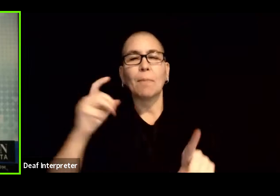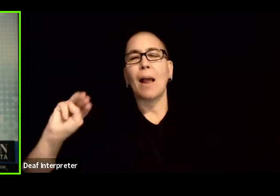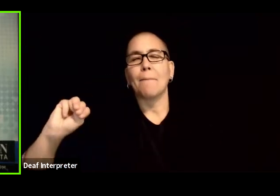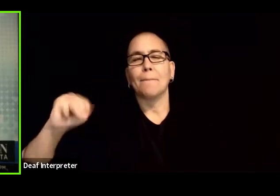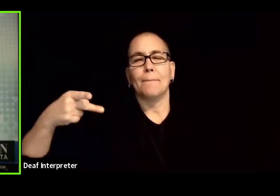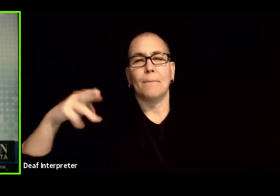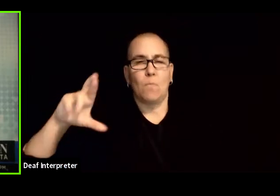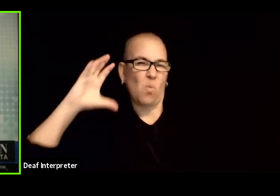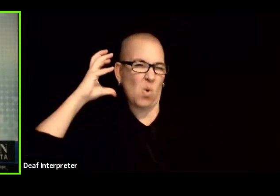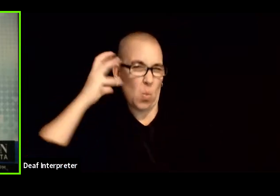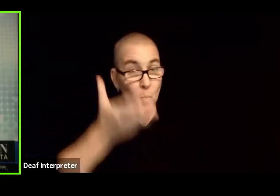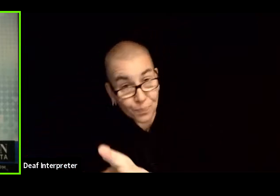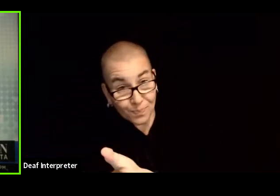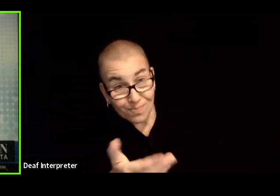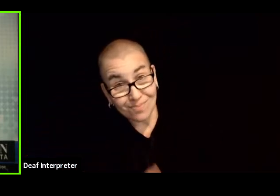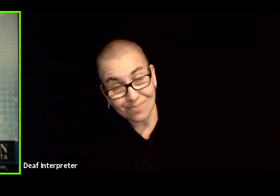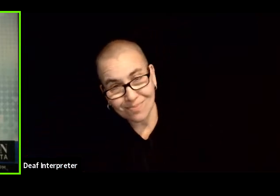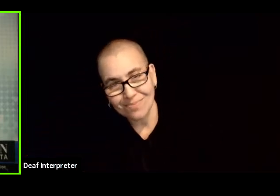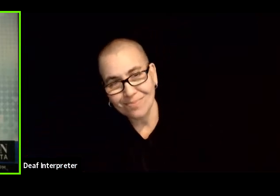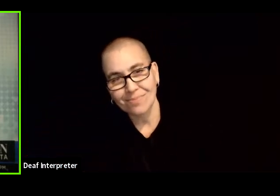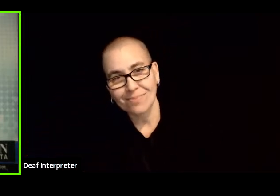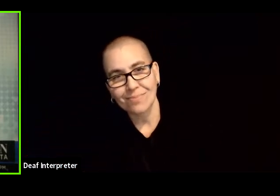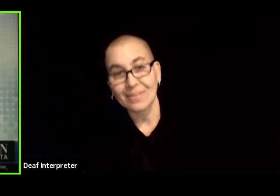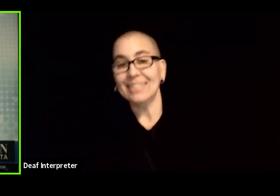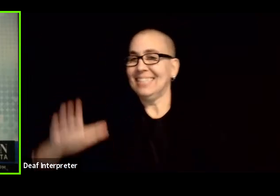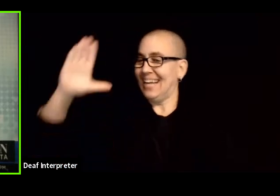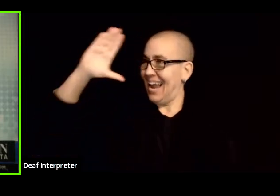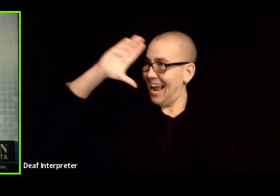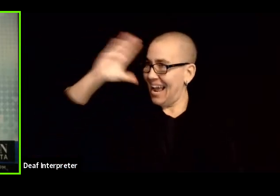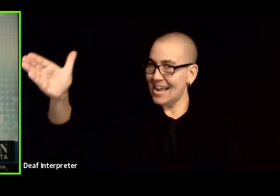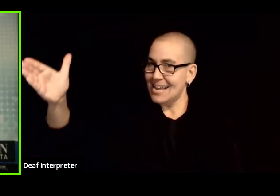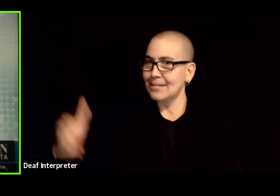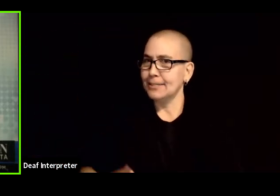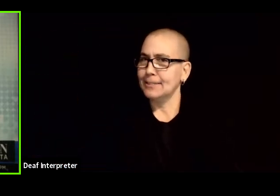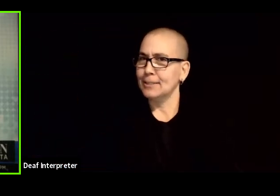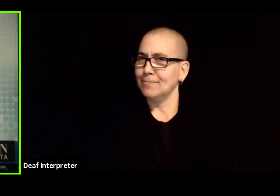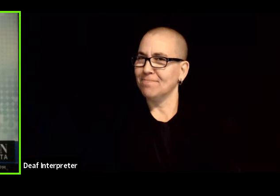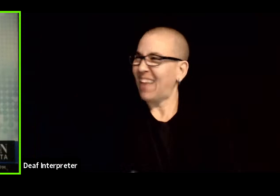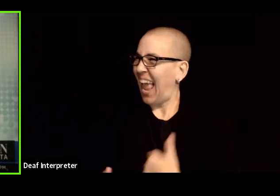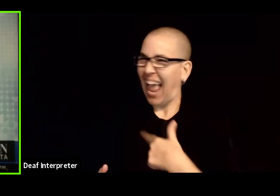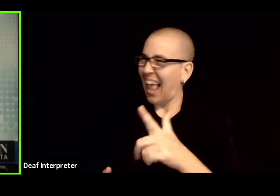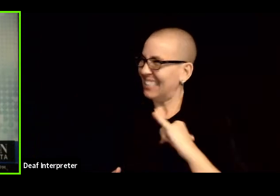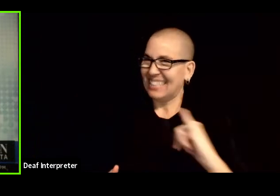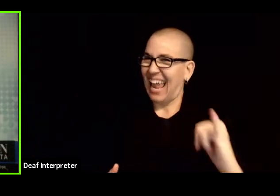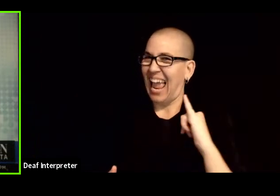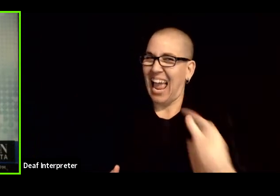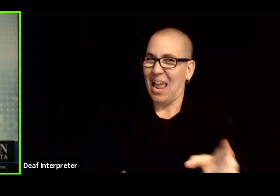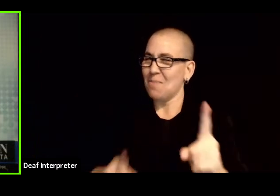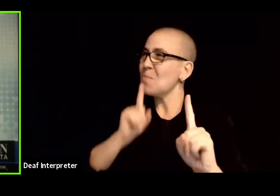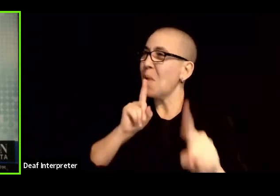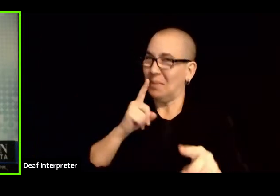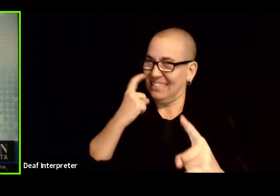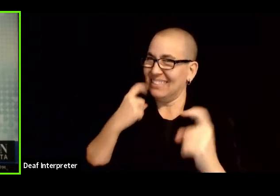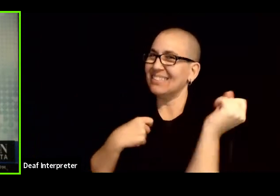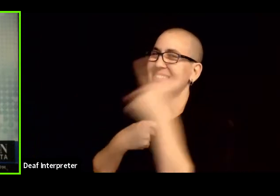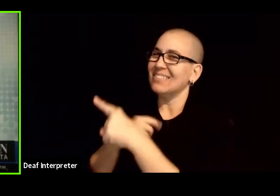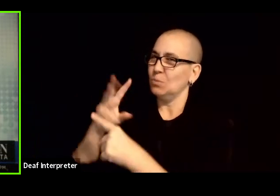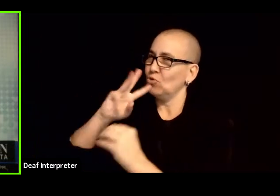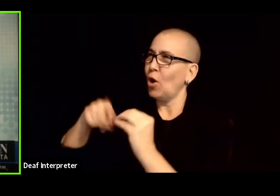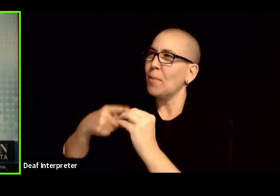Hi. I was going to ask about that Trump event as well. So I'll just put in my request to